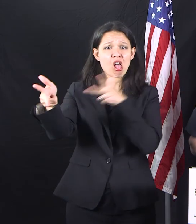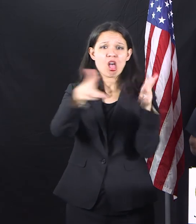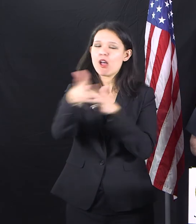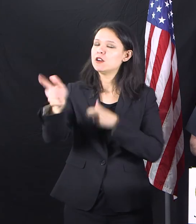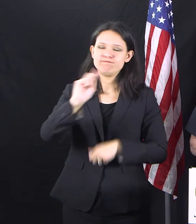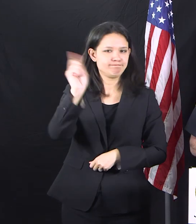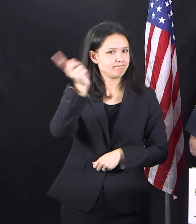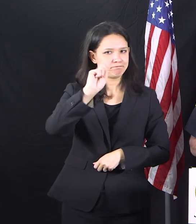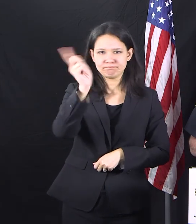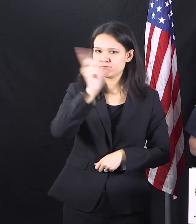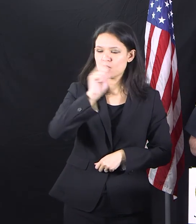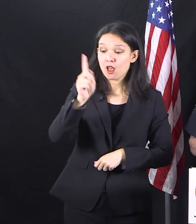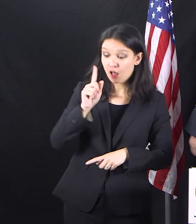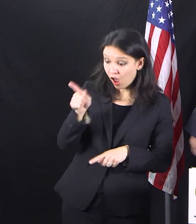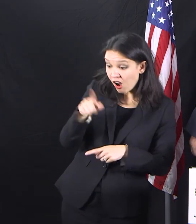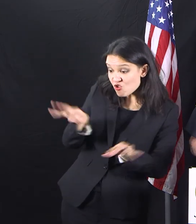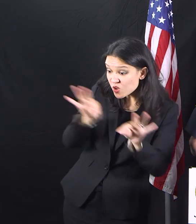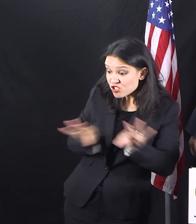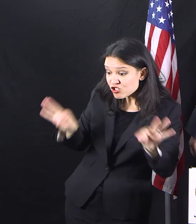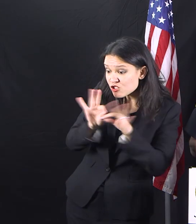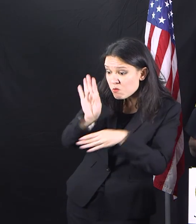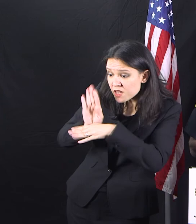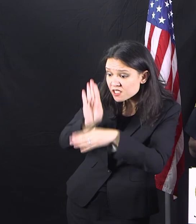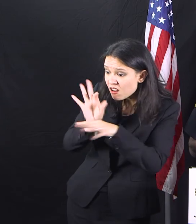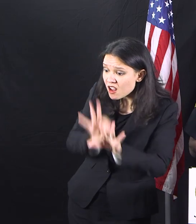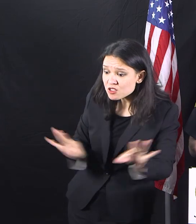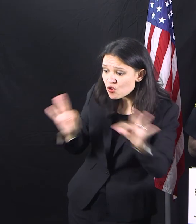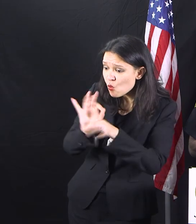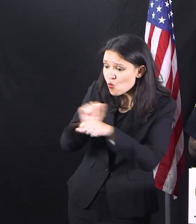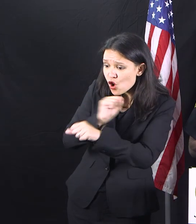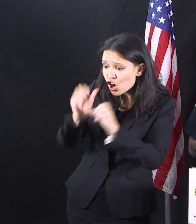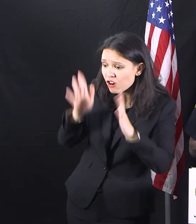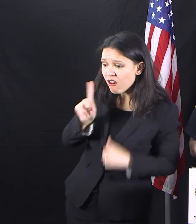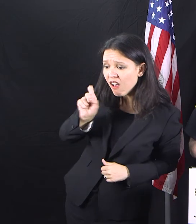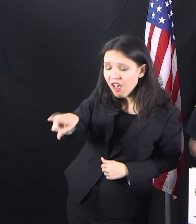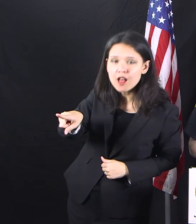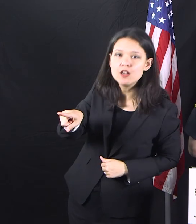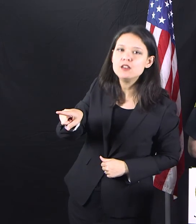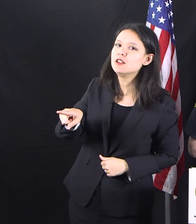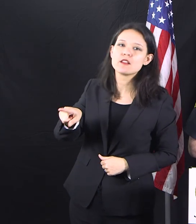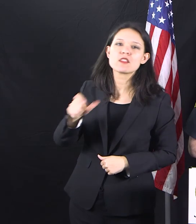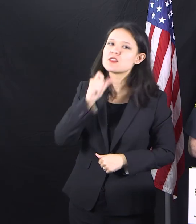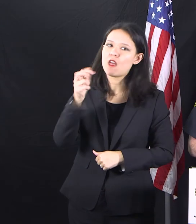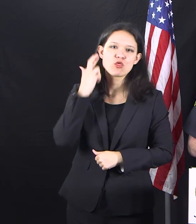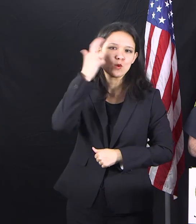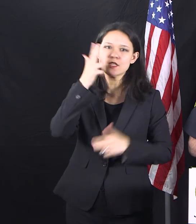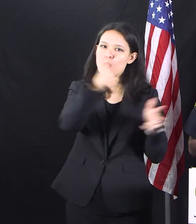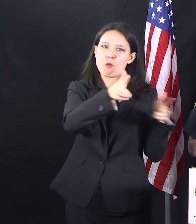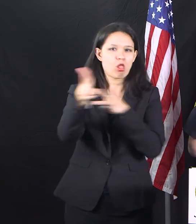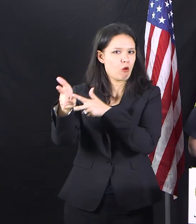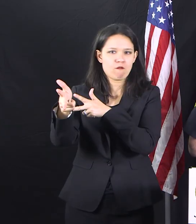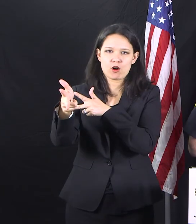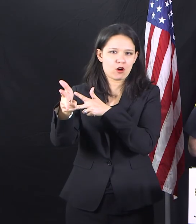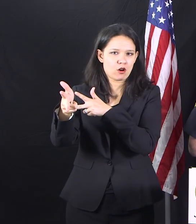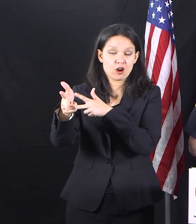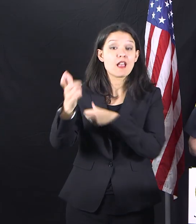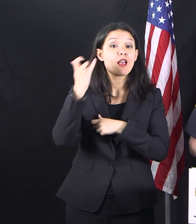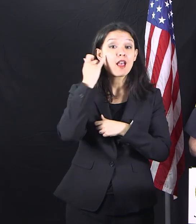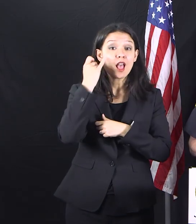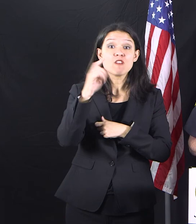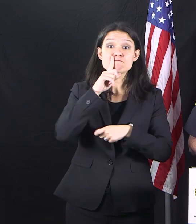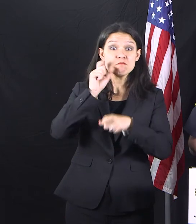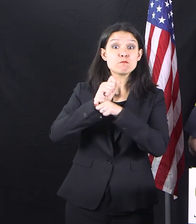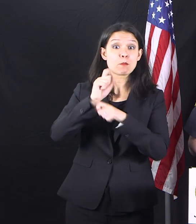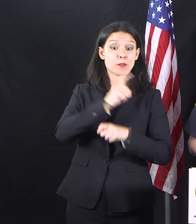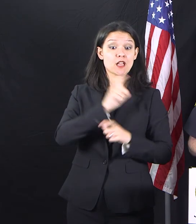are part of an essential business or an essential service or have an essential function. If you get pulled over, it's